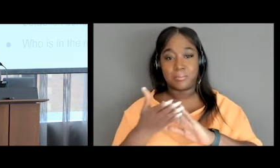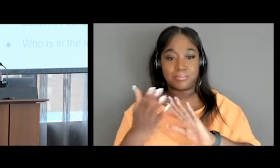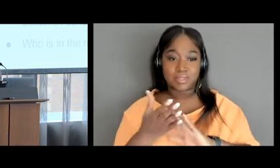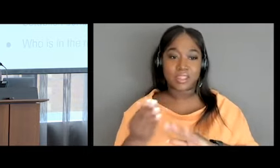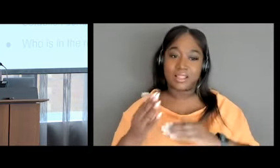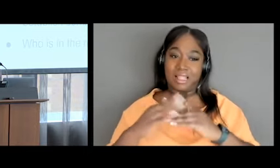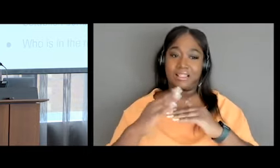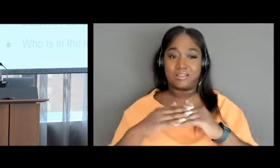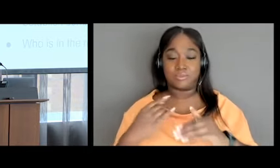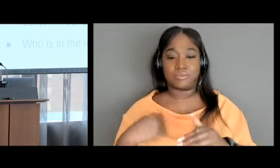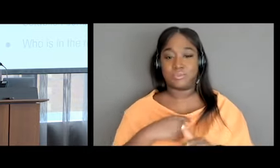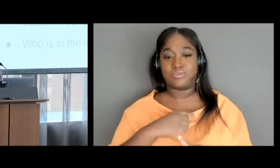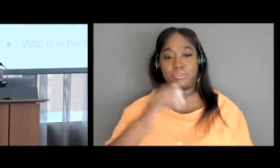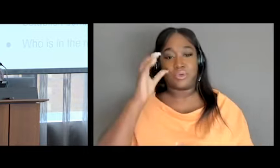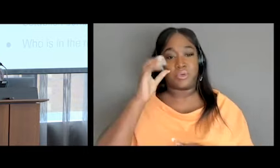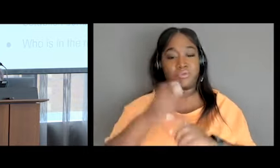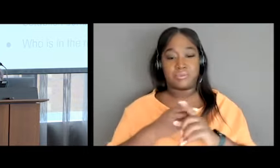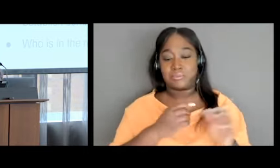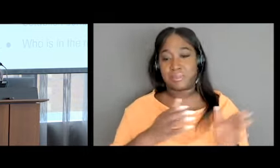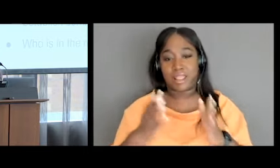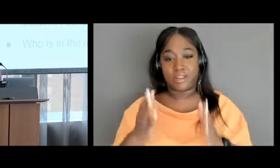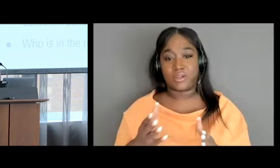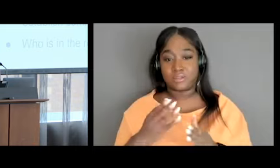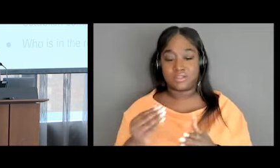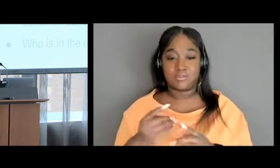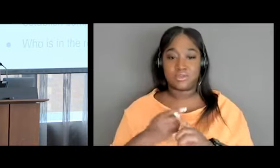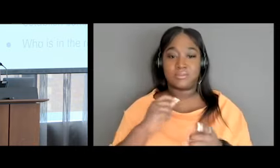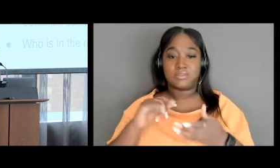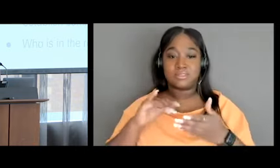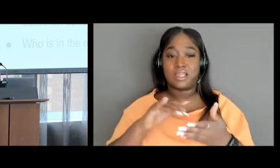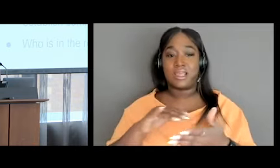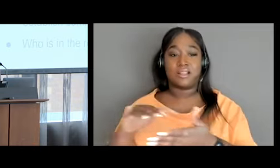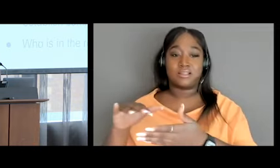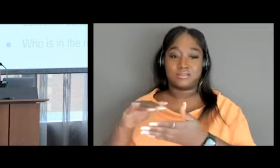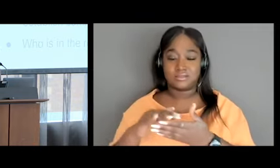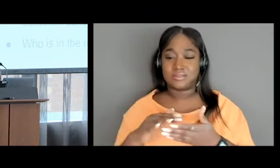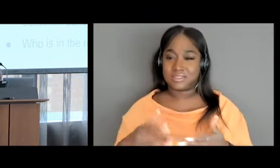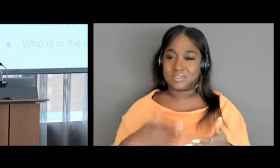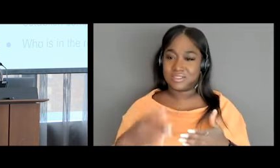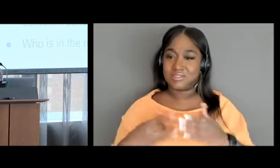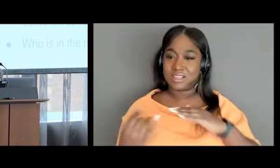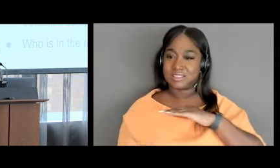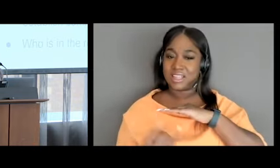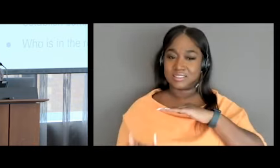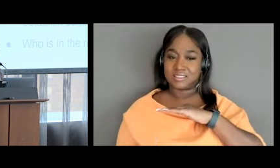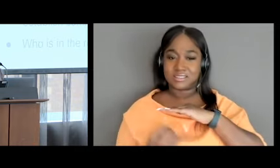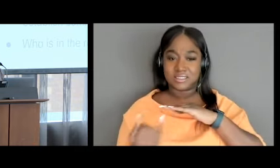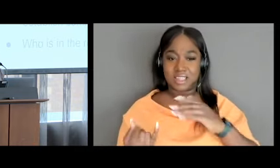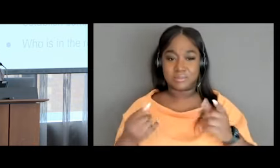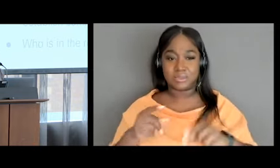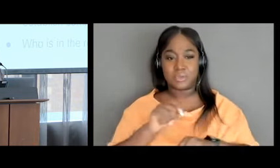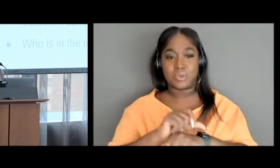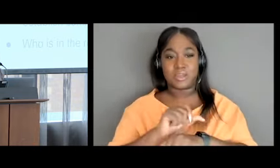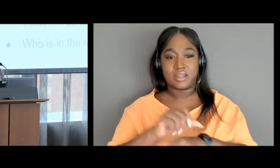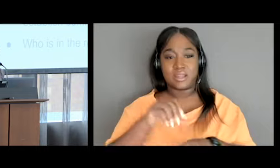studies, there's a sense of isolation where you're working in an institution or agency that may not fully